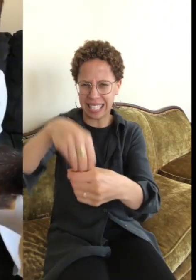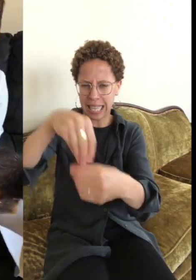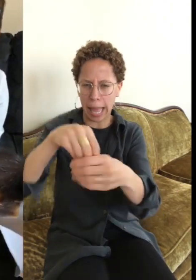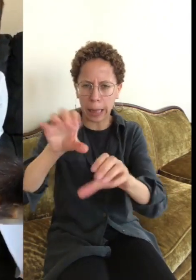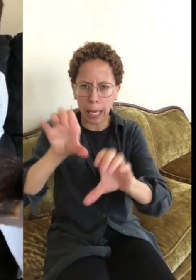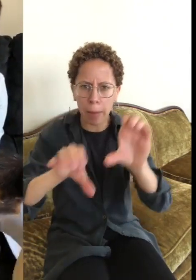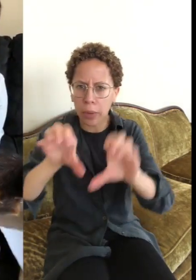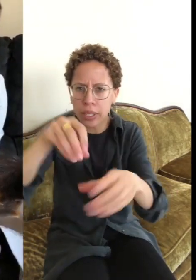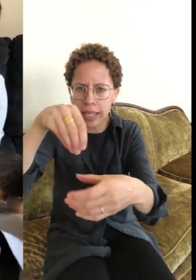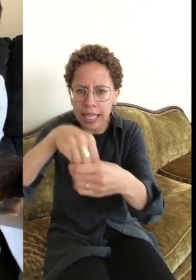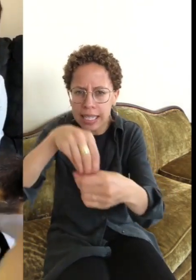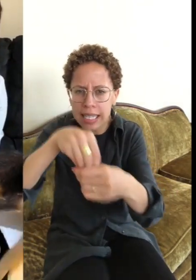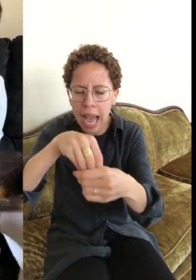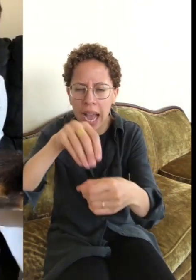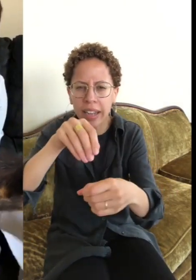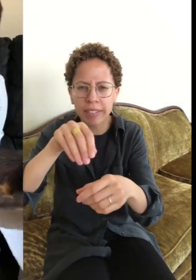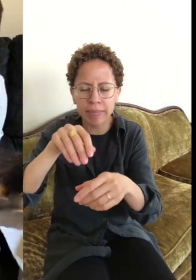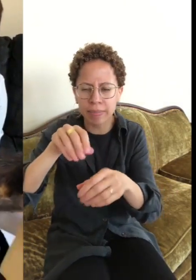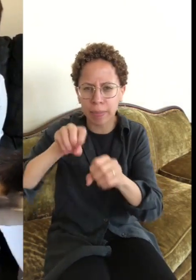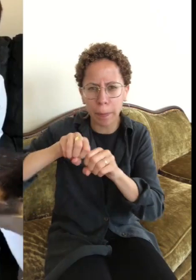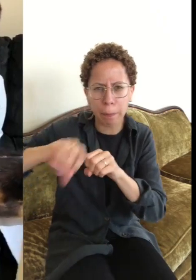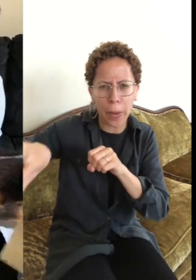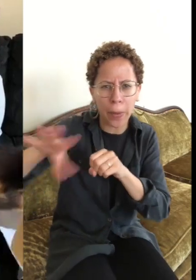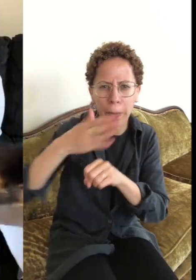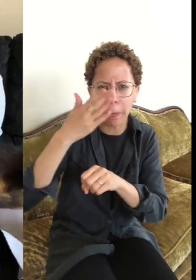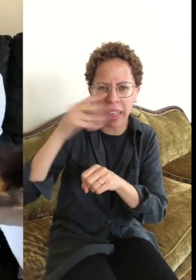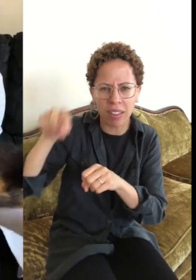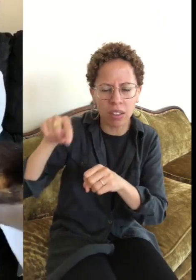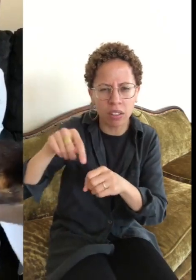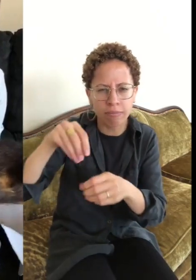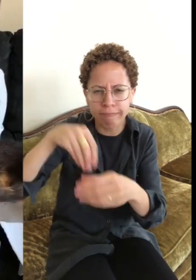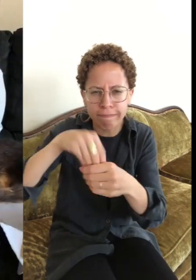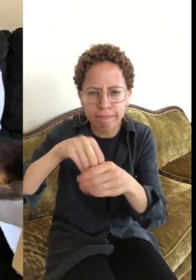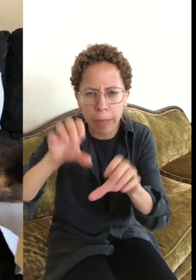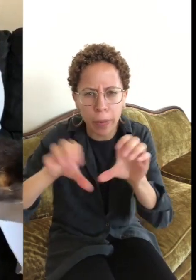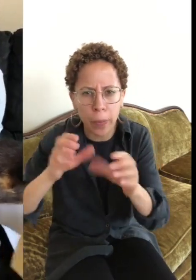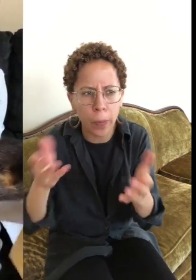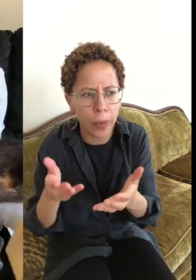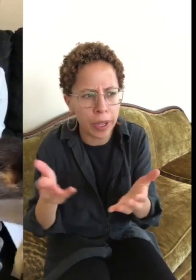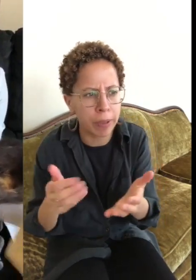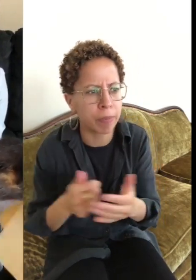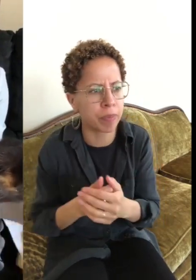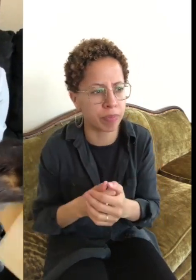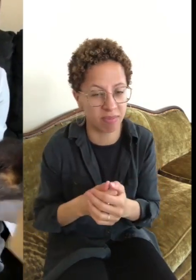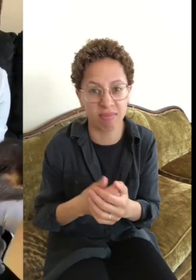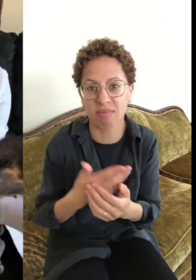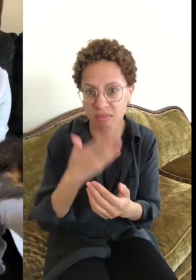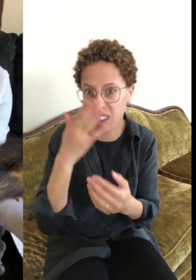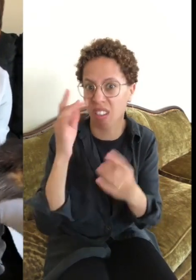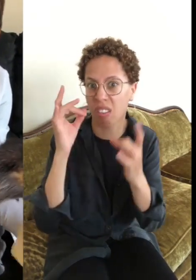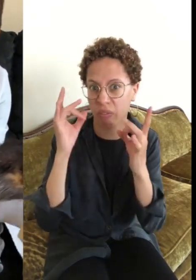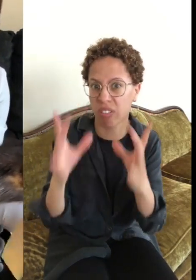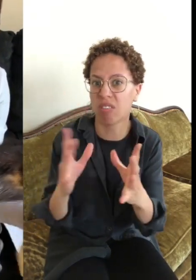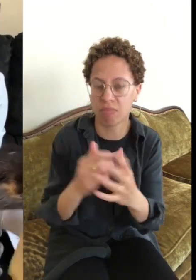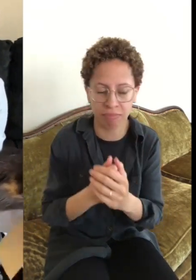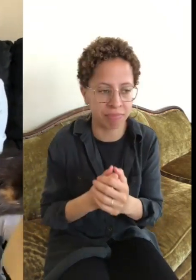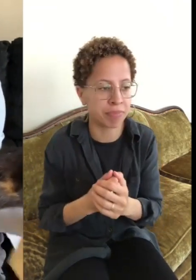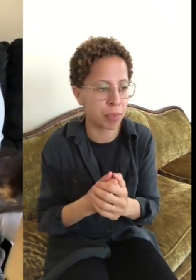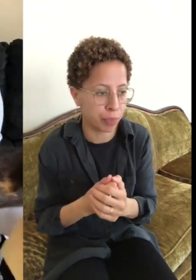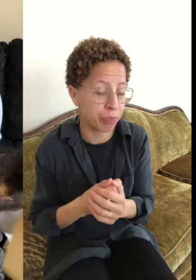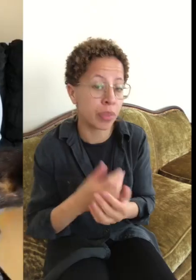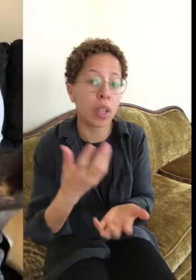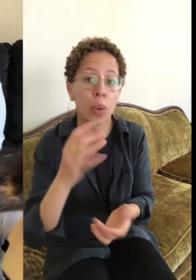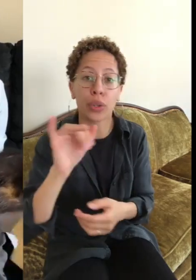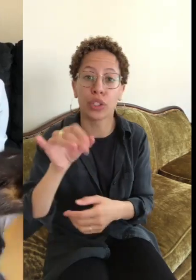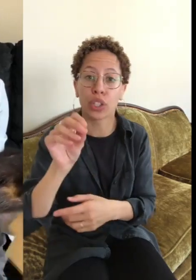We should find out. Spray is a spray to show skunks. Okay. So Joseph guessed that the spray will help defend